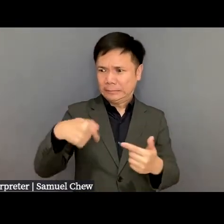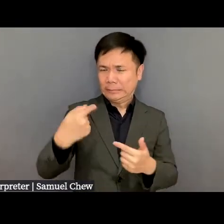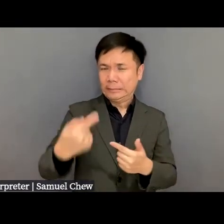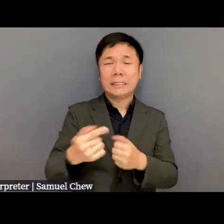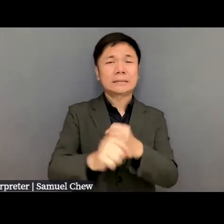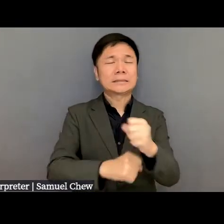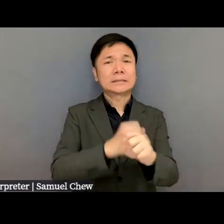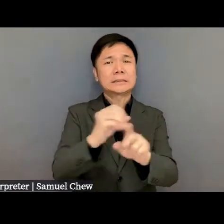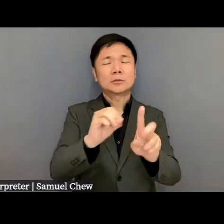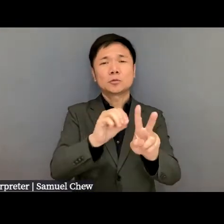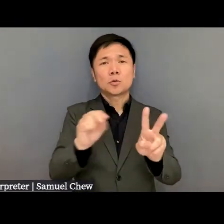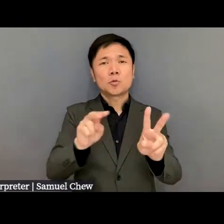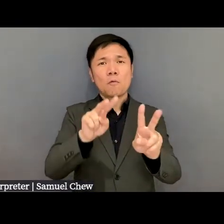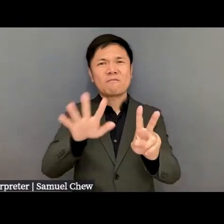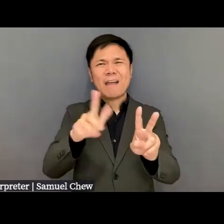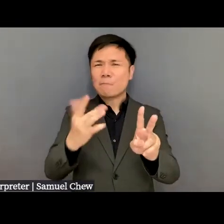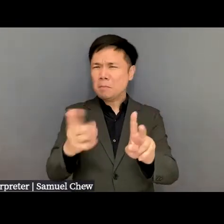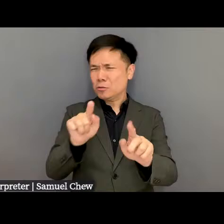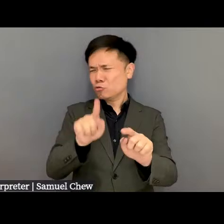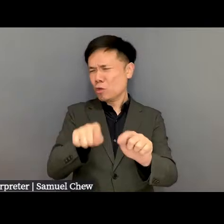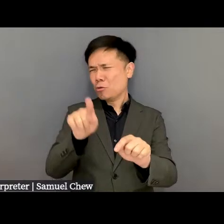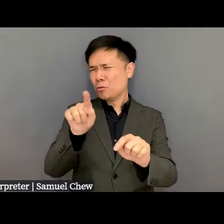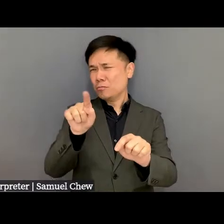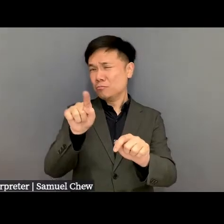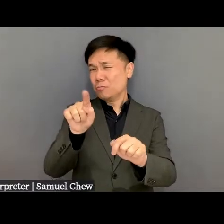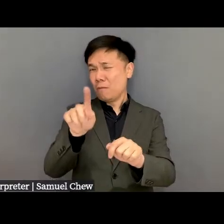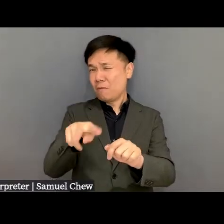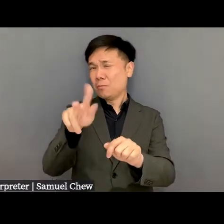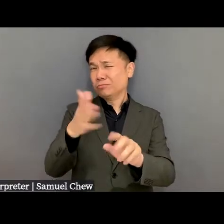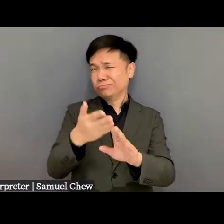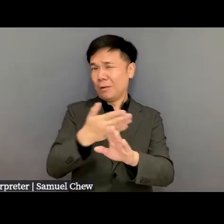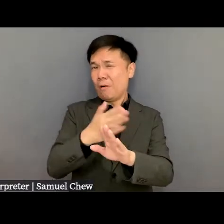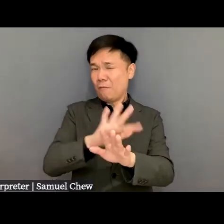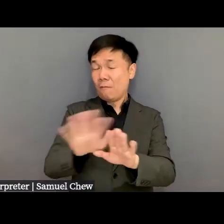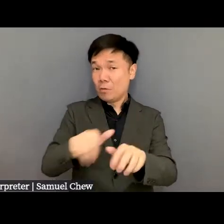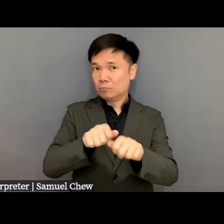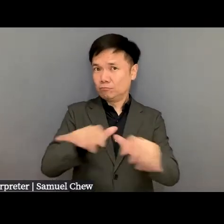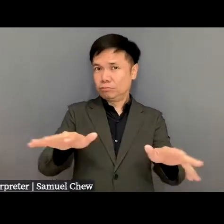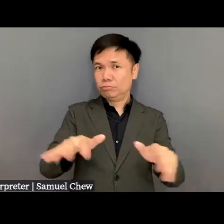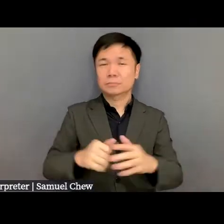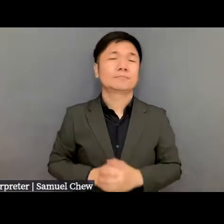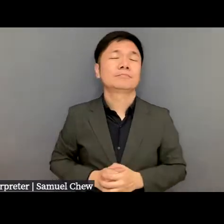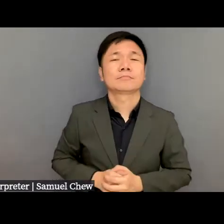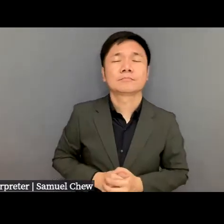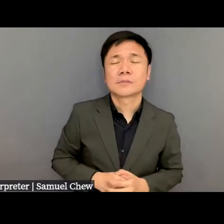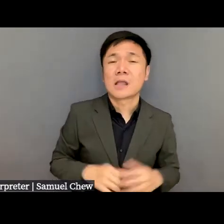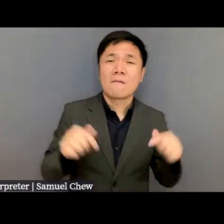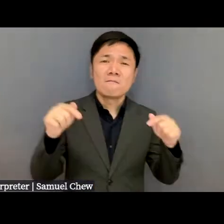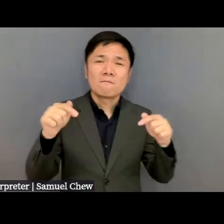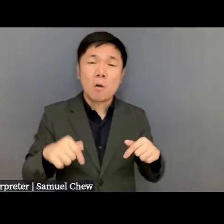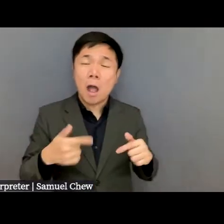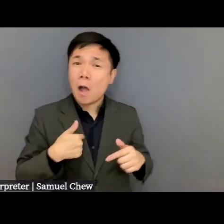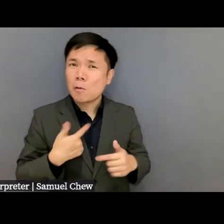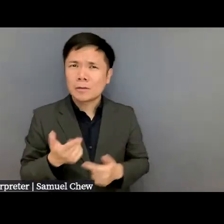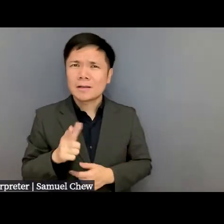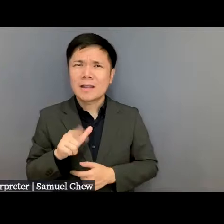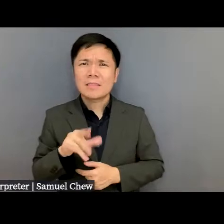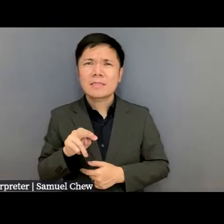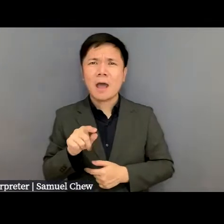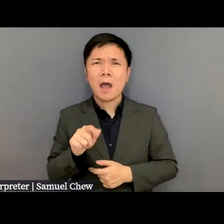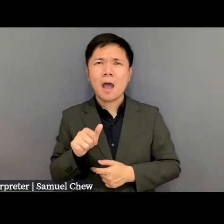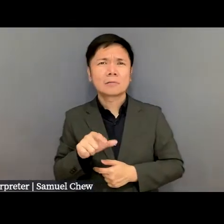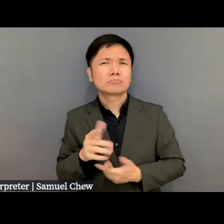year. So what was our role as the Tourism Association